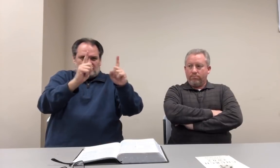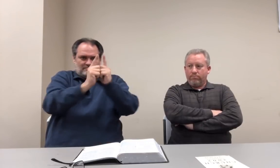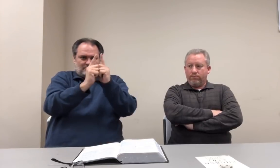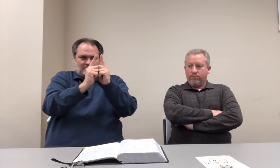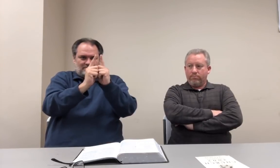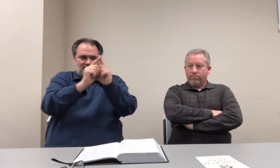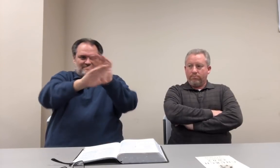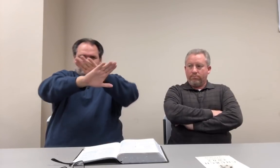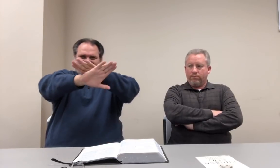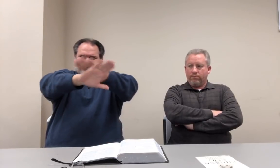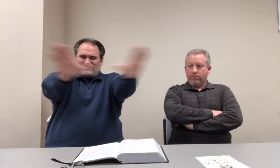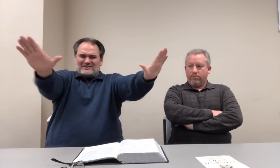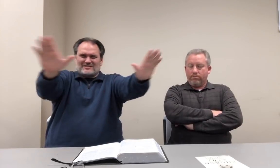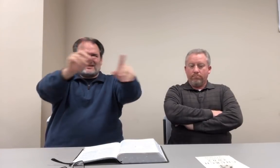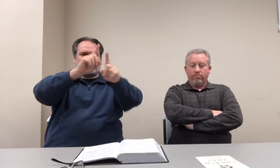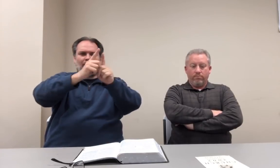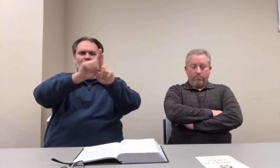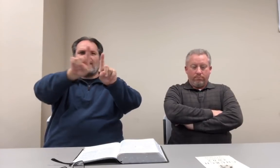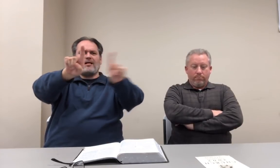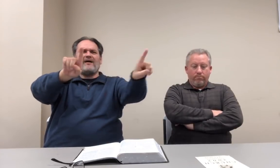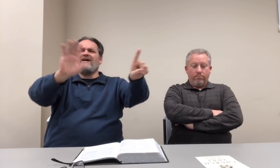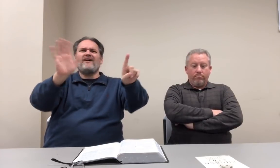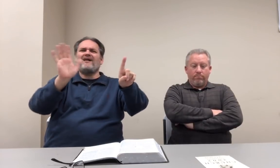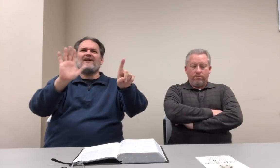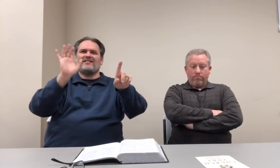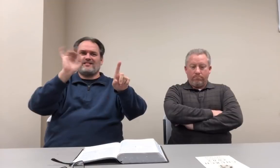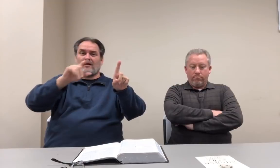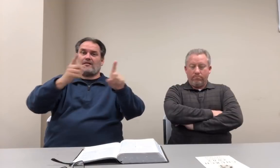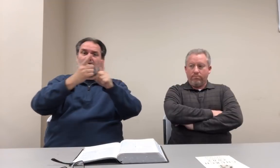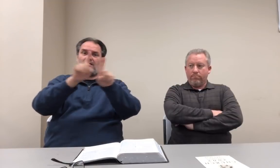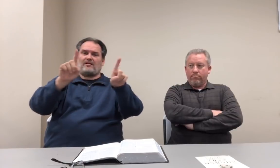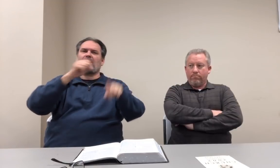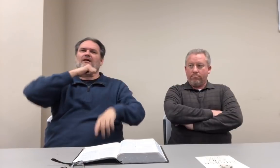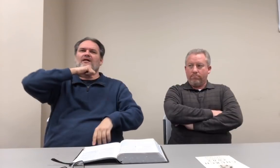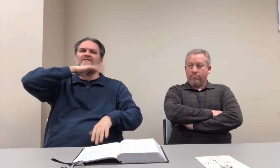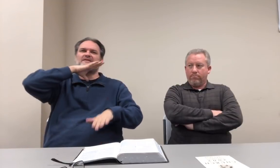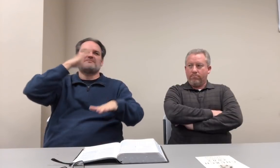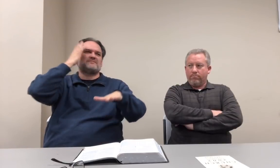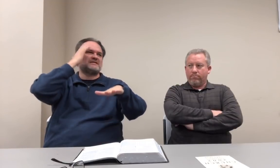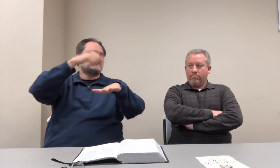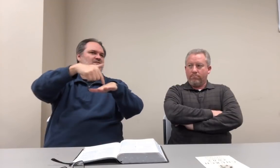God had an arm for a nose or an eye or a hand or a foot, we automatically